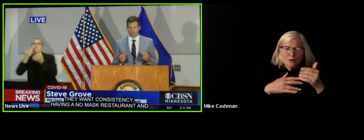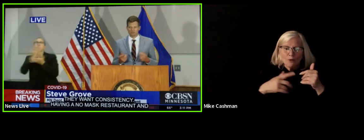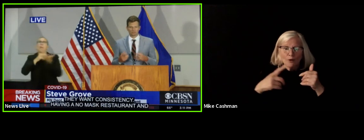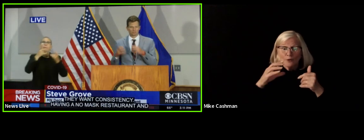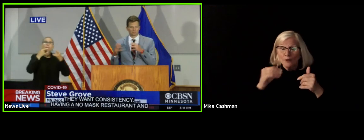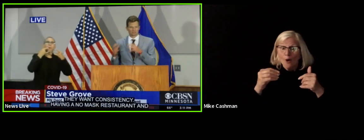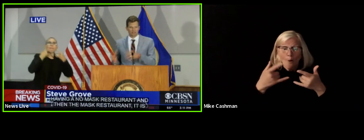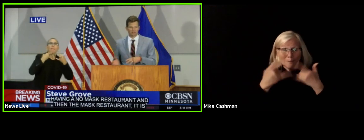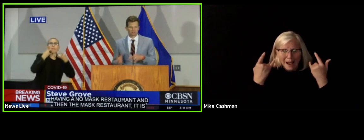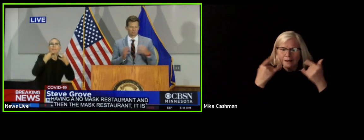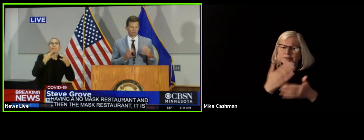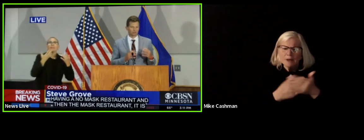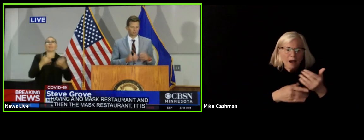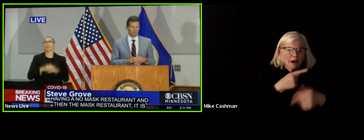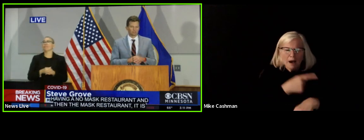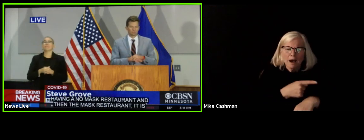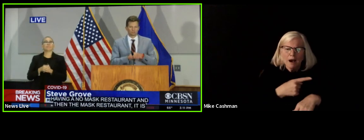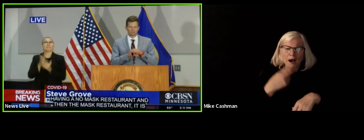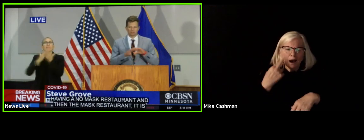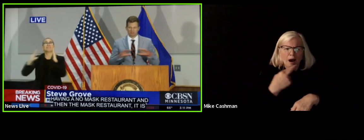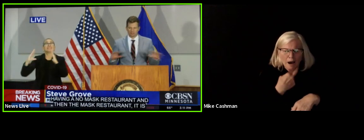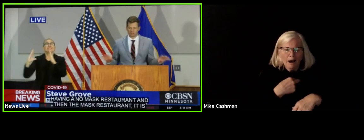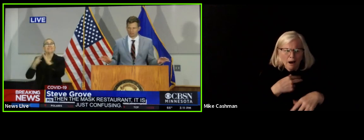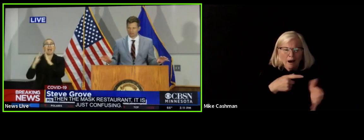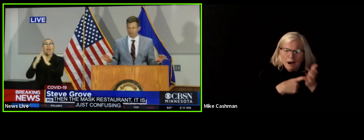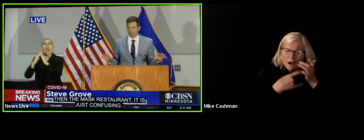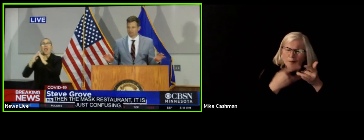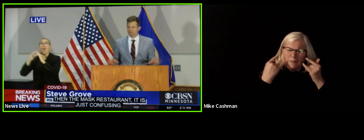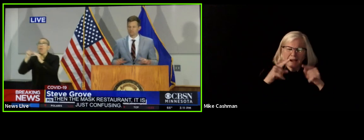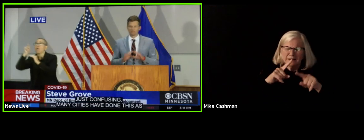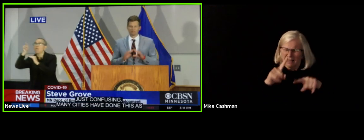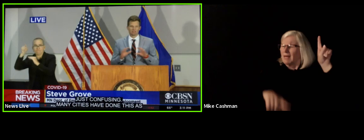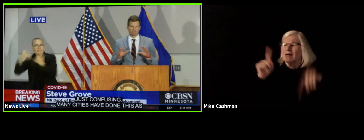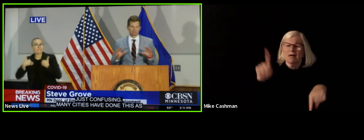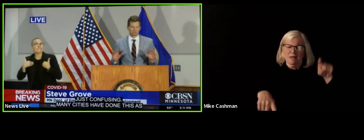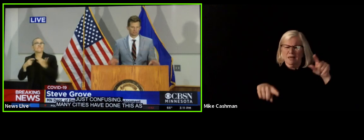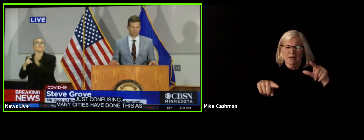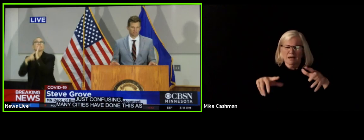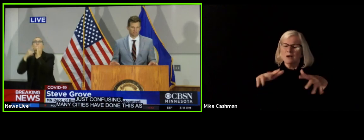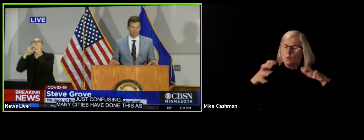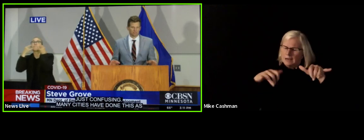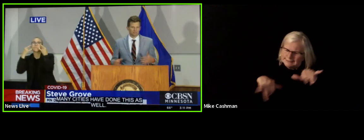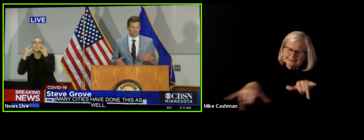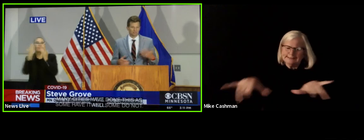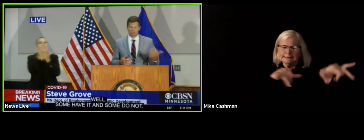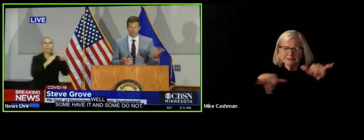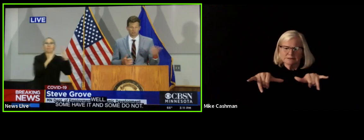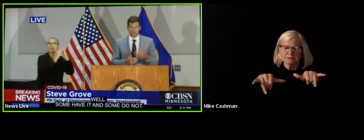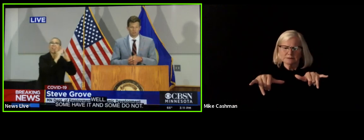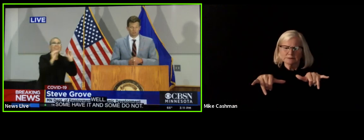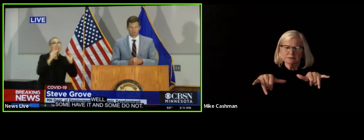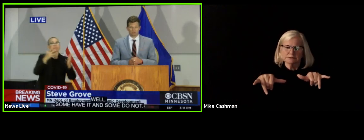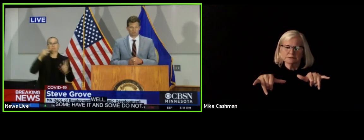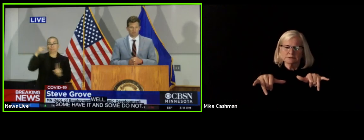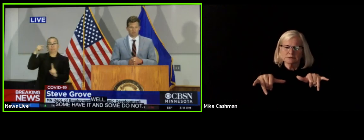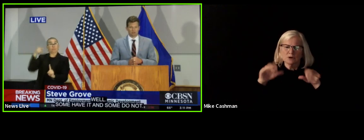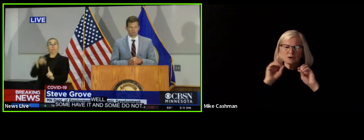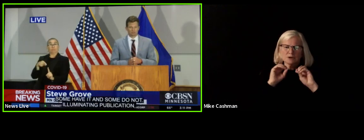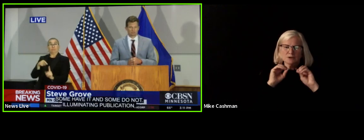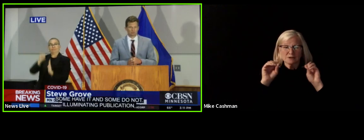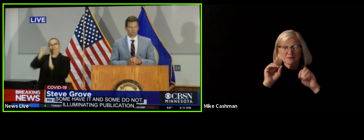well, there's the cities that have it and that don't. So just eliminating the complication around this, eliminating the decision making. Lee Schaefer had a great column in the Surest this weekend